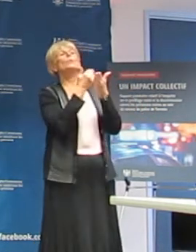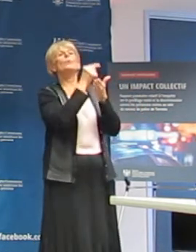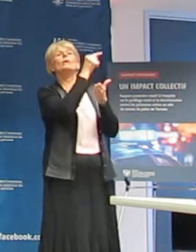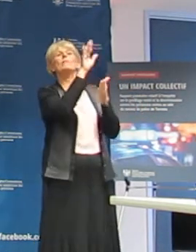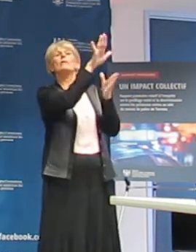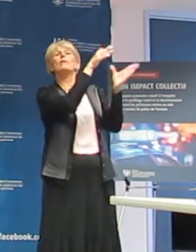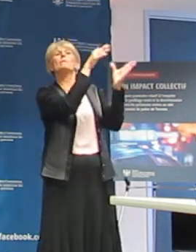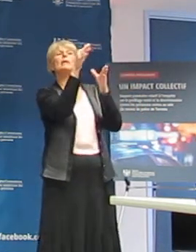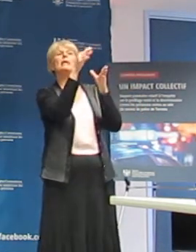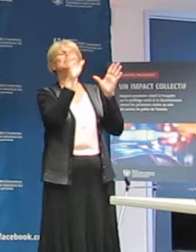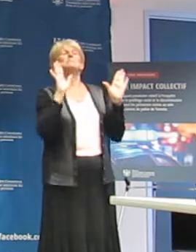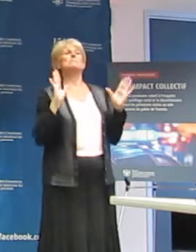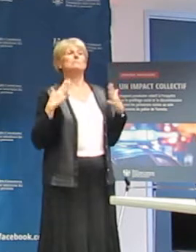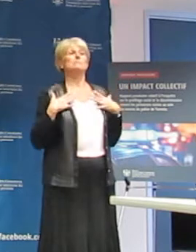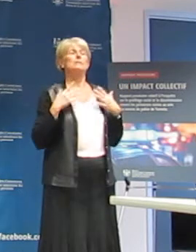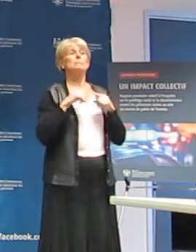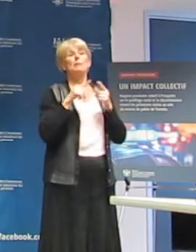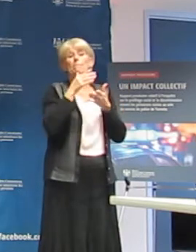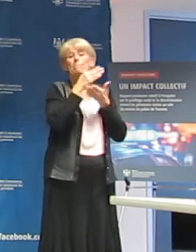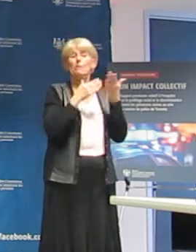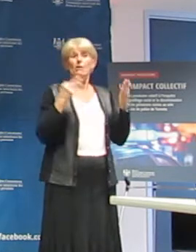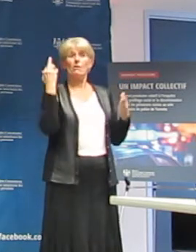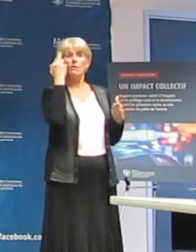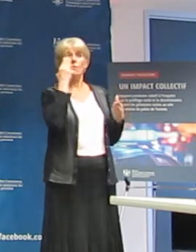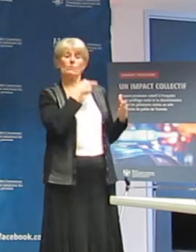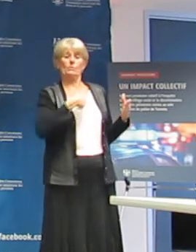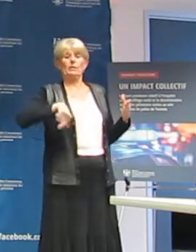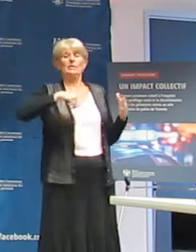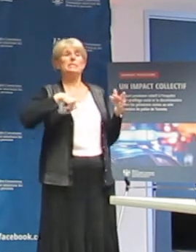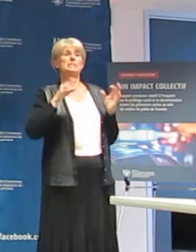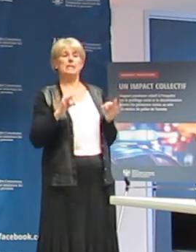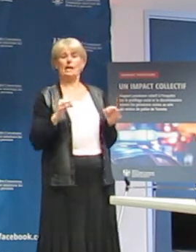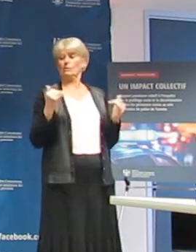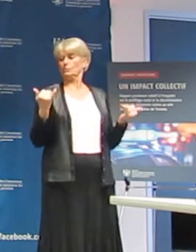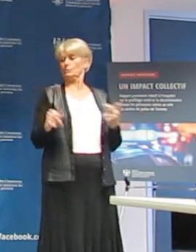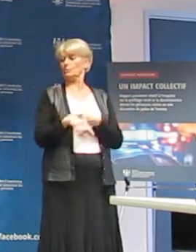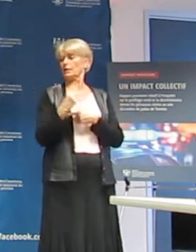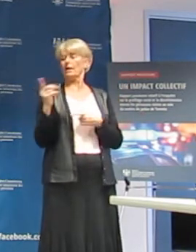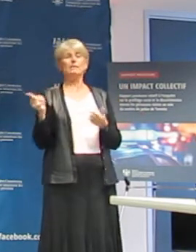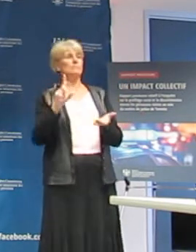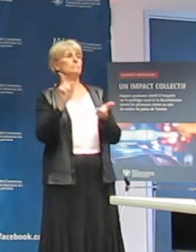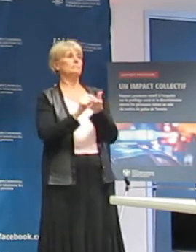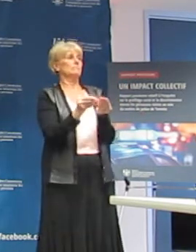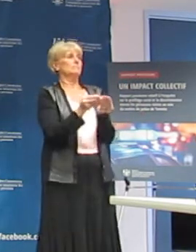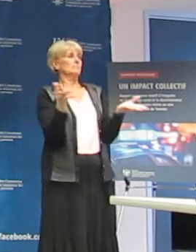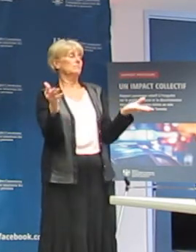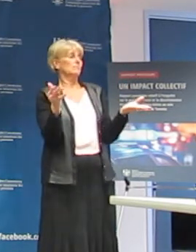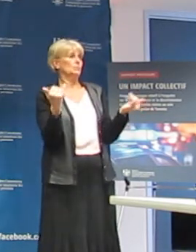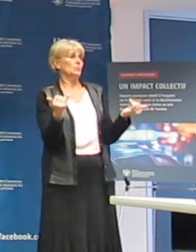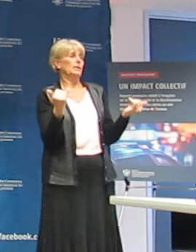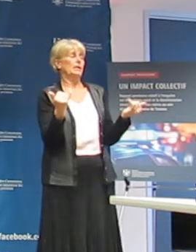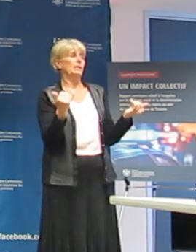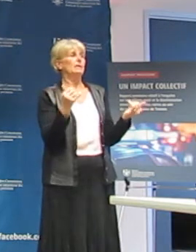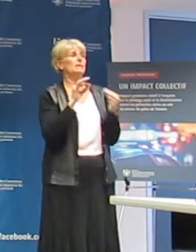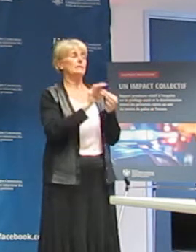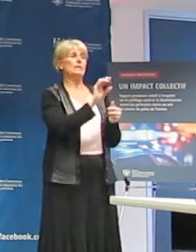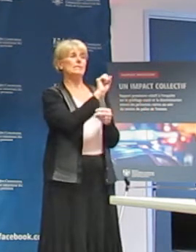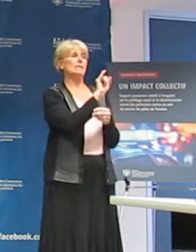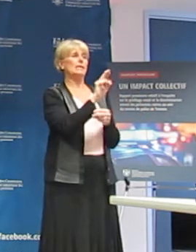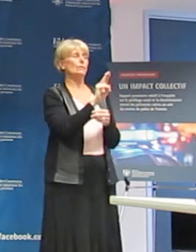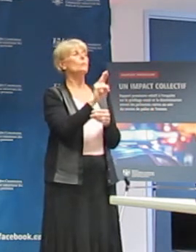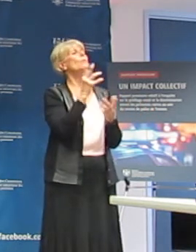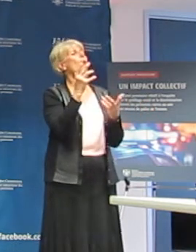plans are, but certainly part of the reason we decided to release this complete data set related to the SIU was